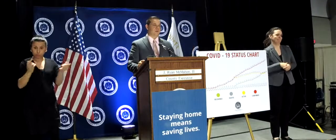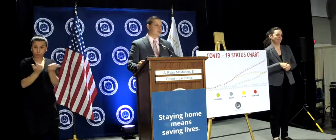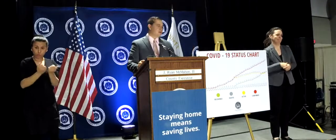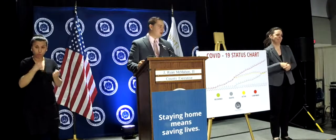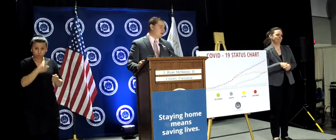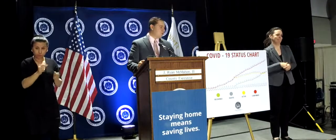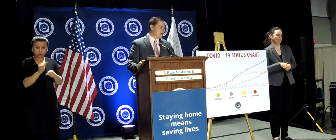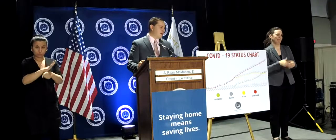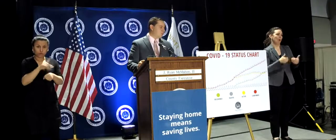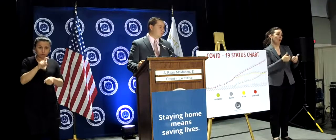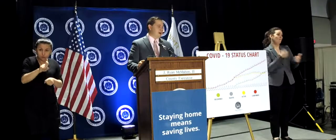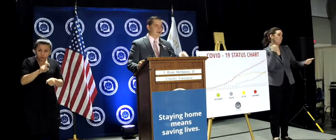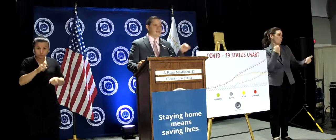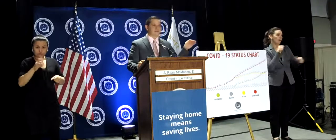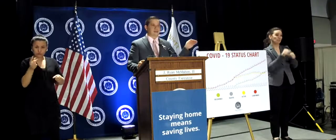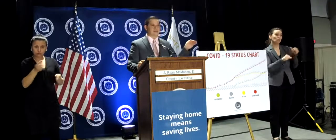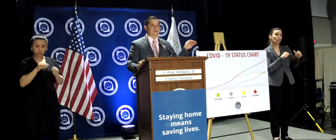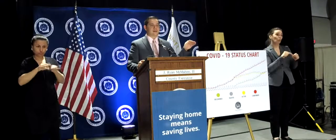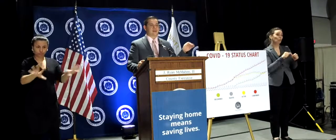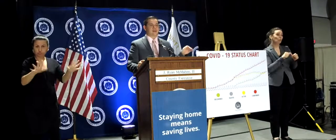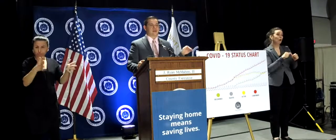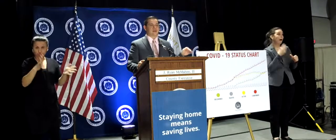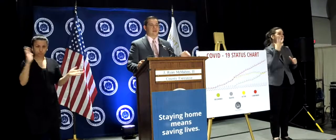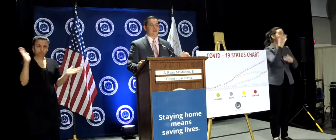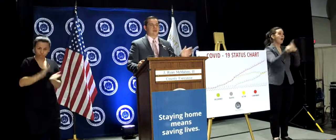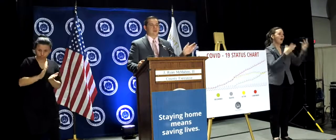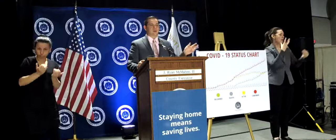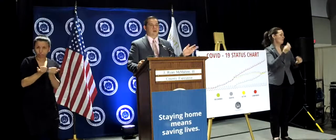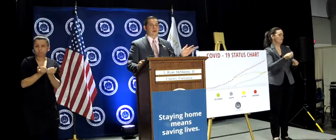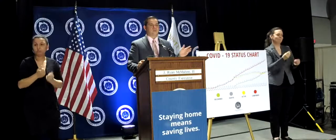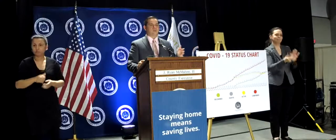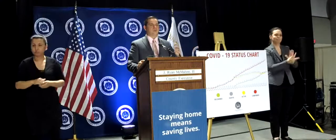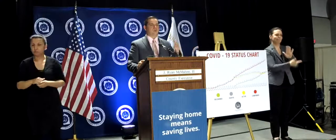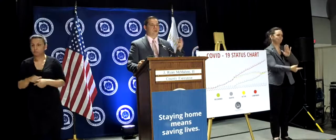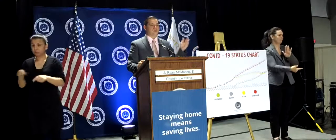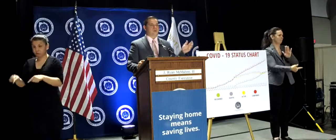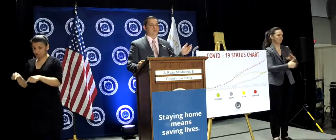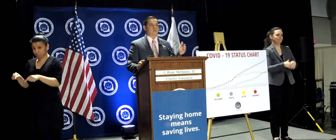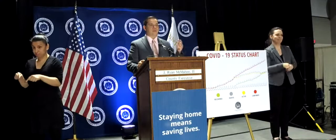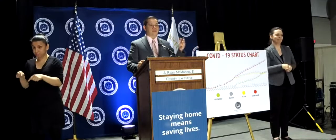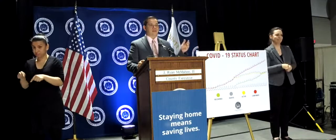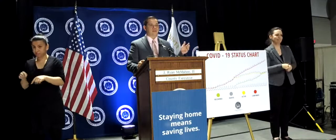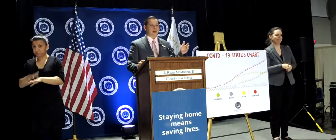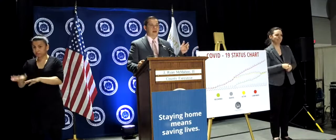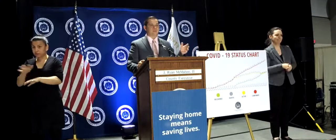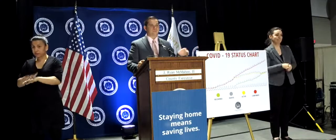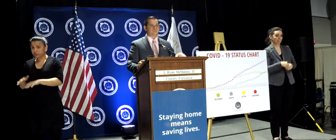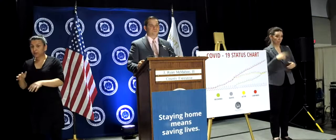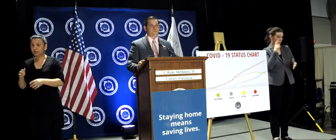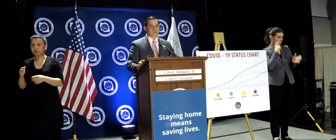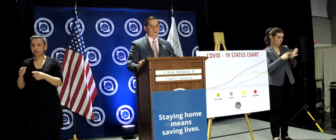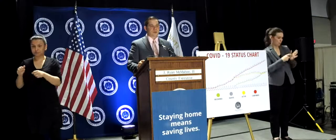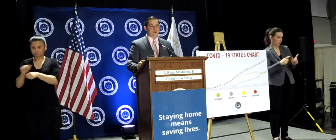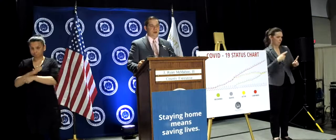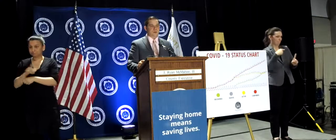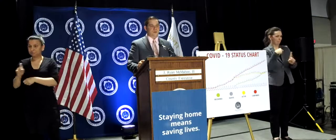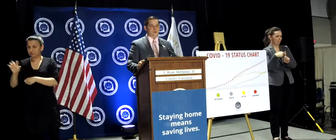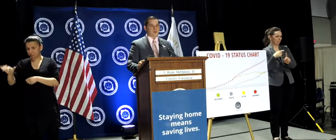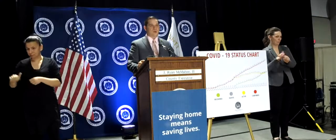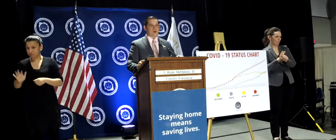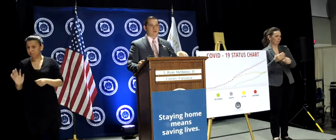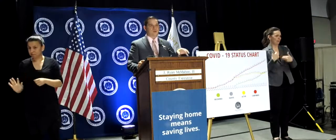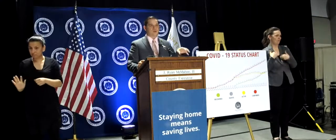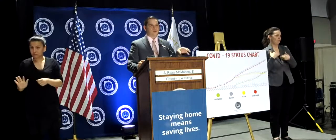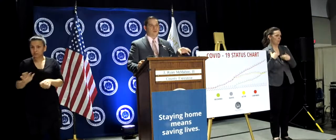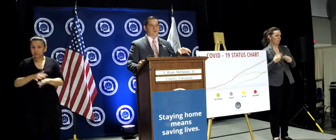each other? We had more positive cases today than yesterday. We've also had more testing back. And